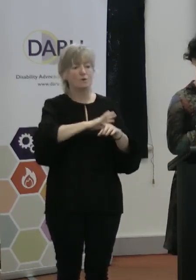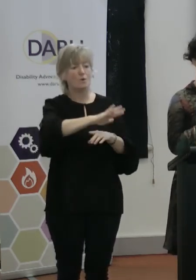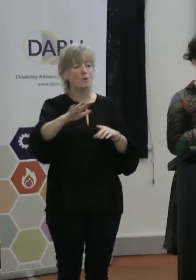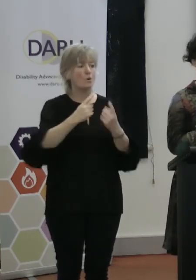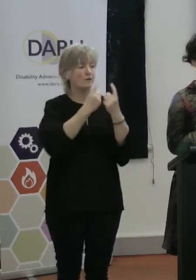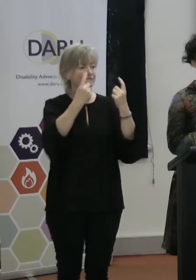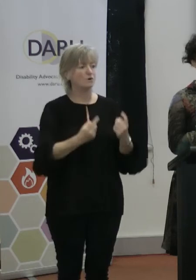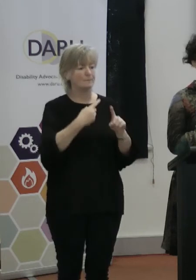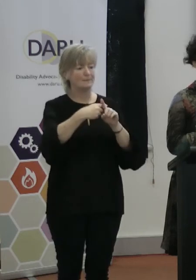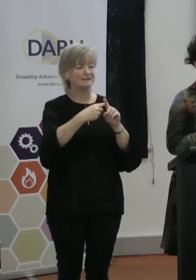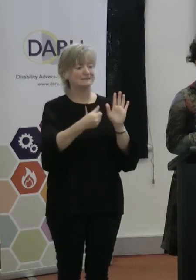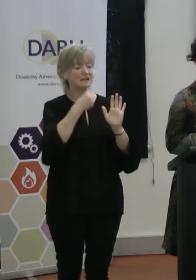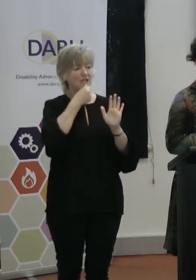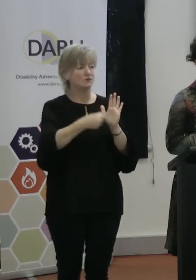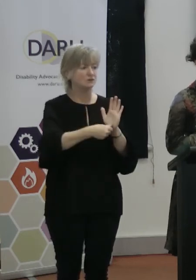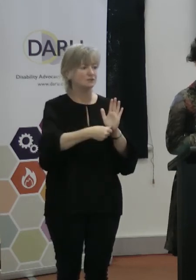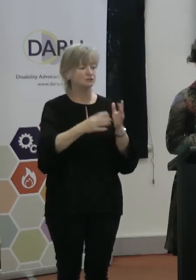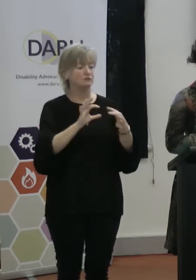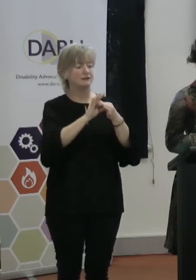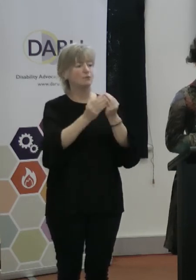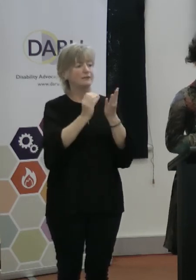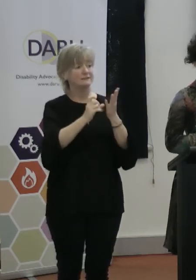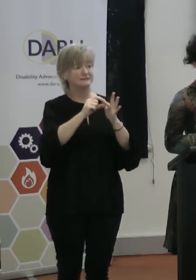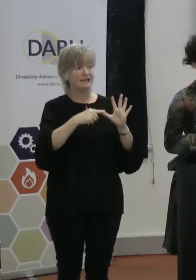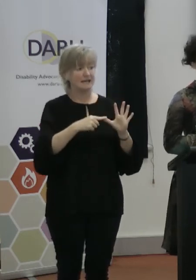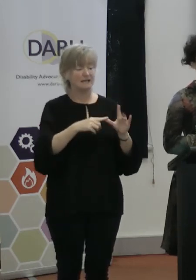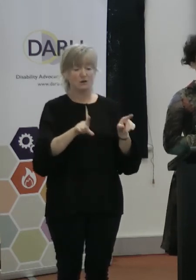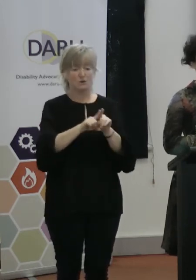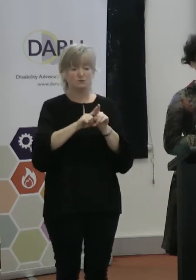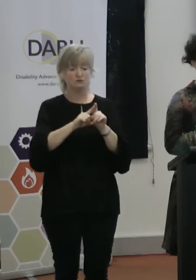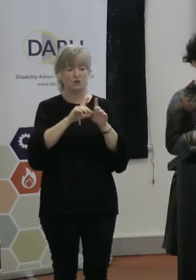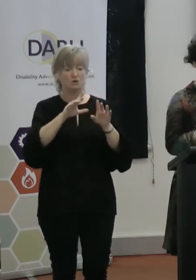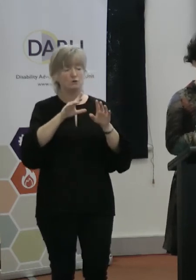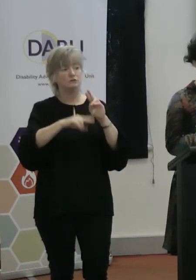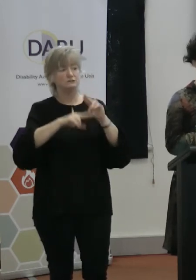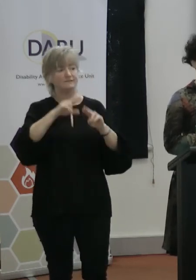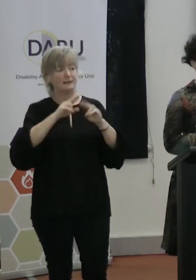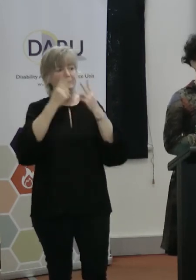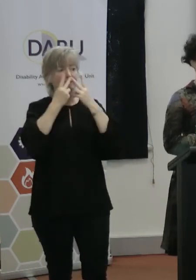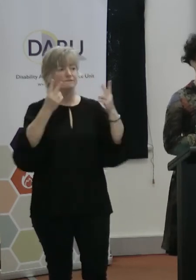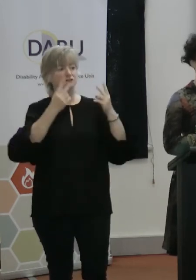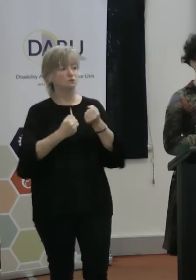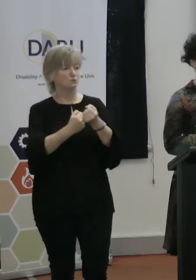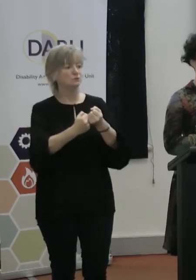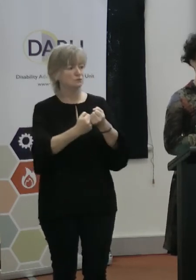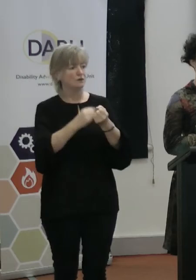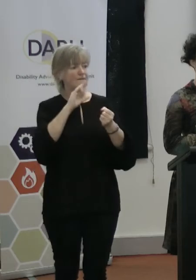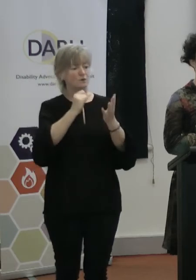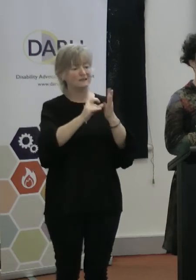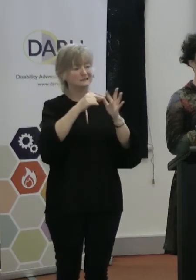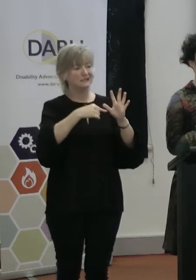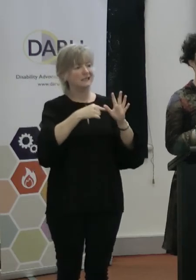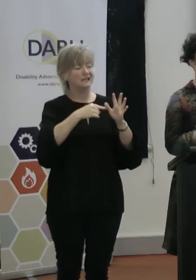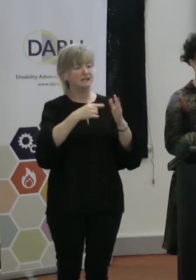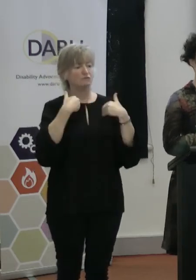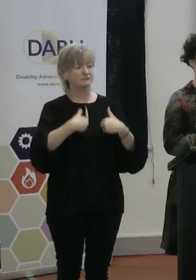notices that are related to SDA. We're also developing a visual aid for SDA residency agreements